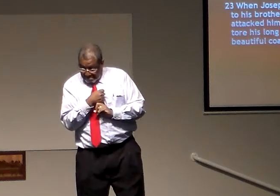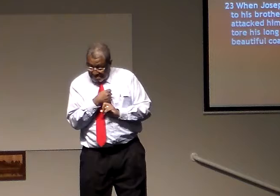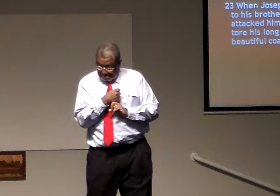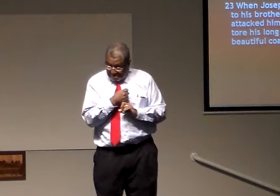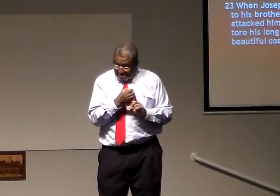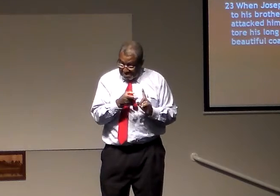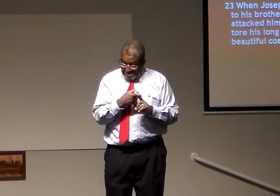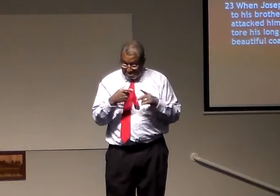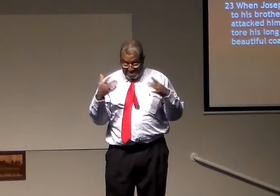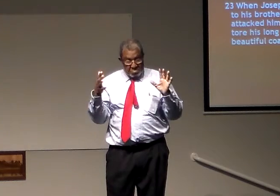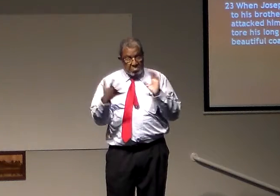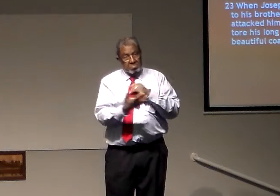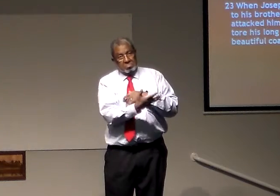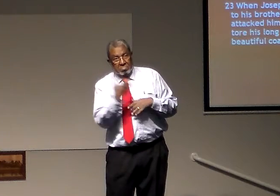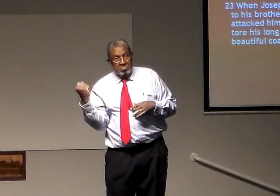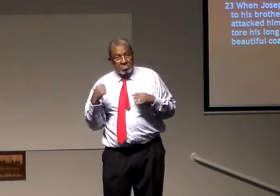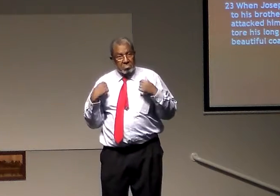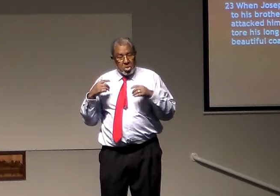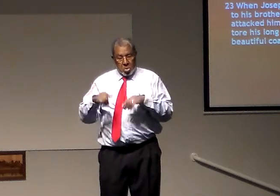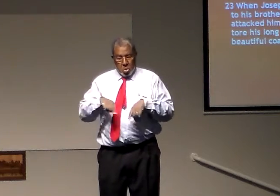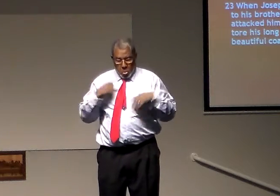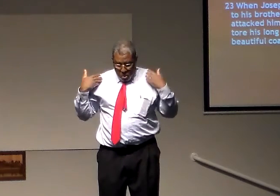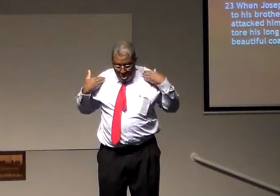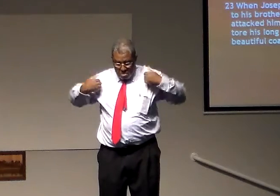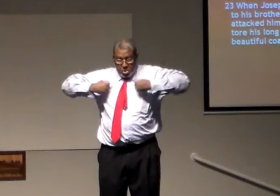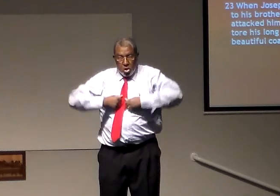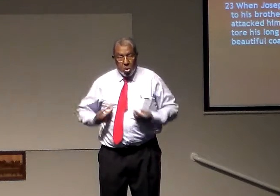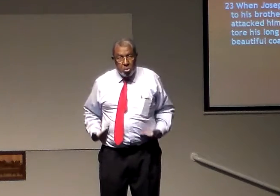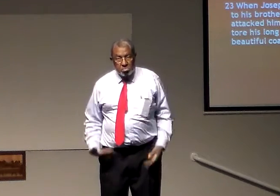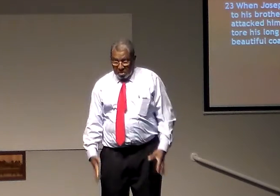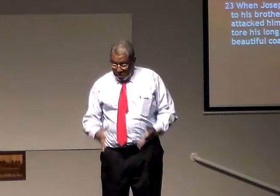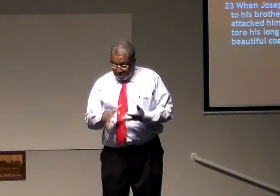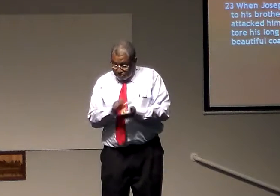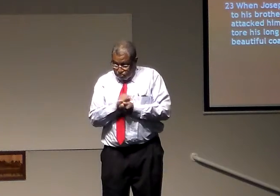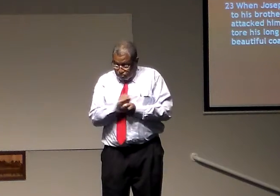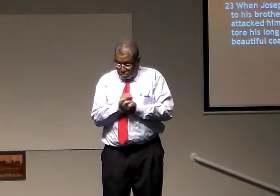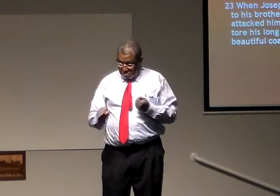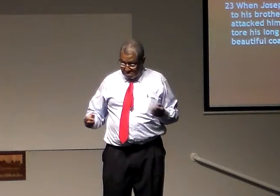his long and beautiful coat.